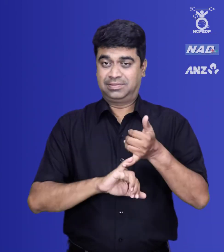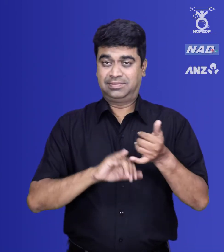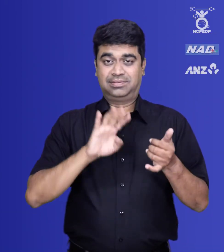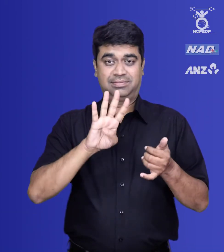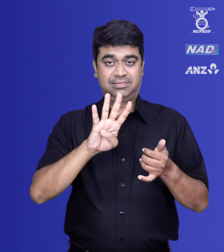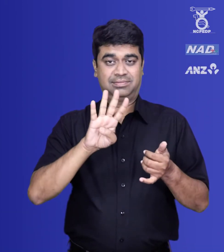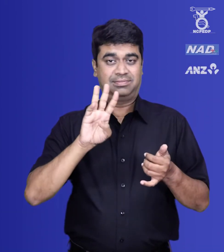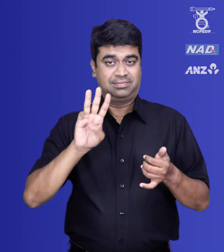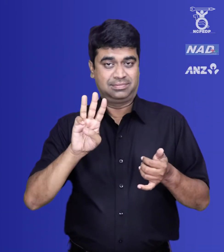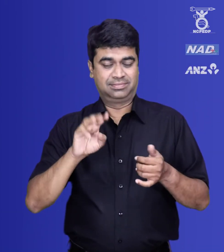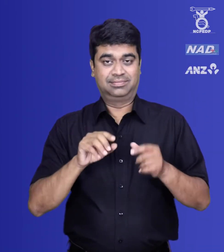43.